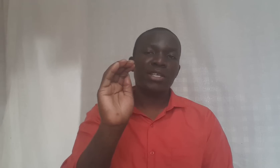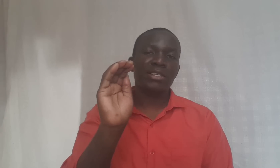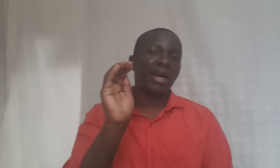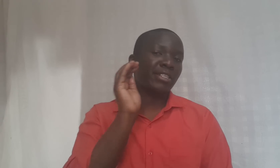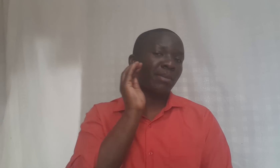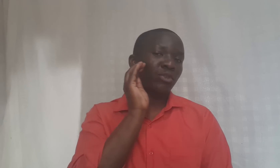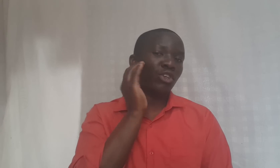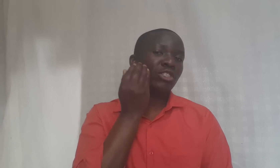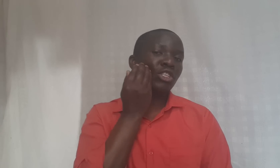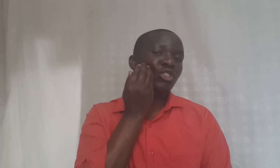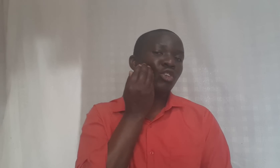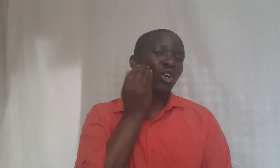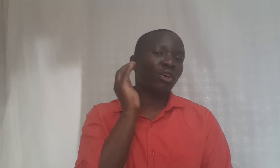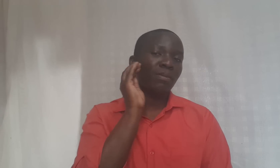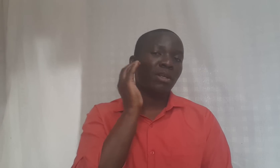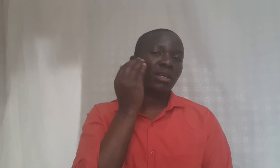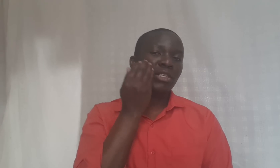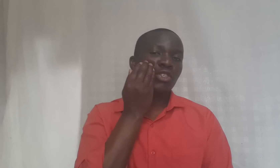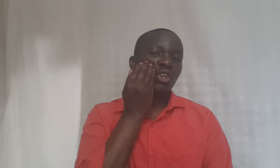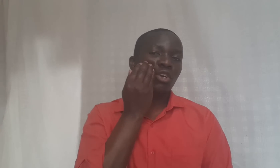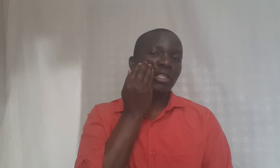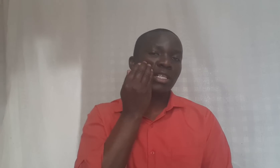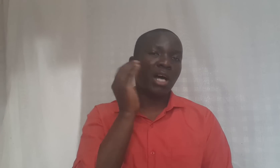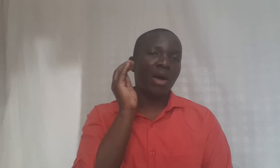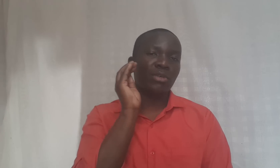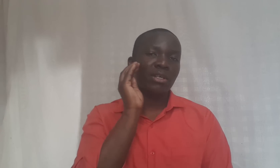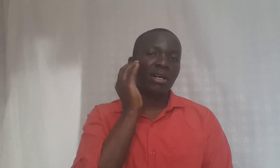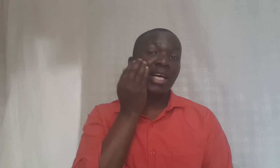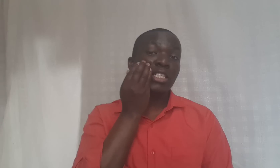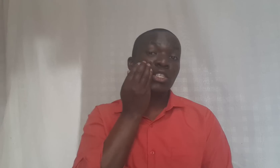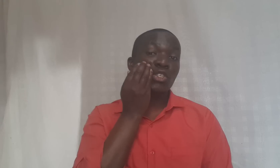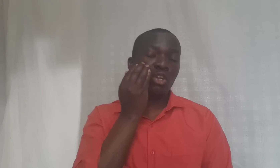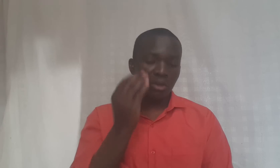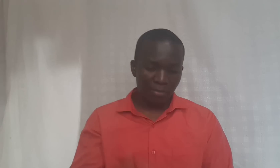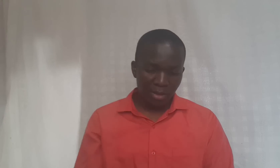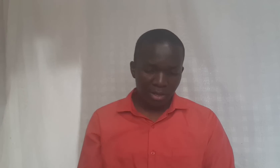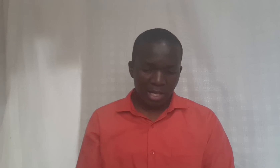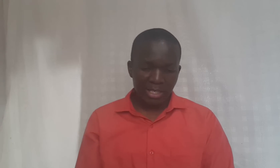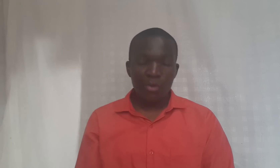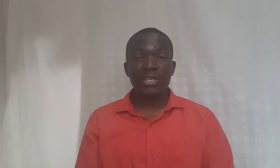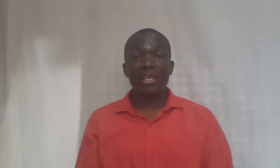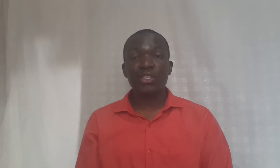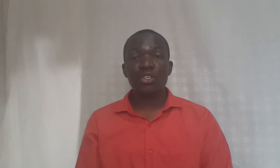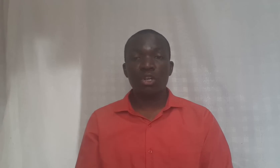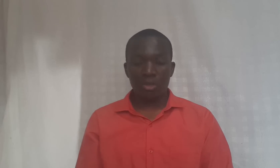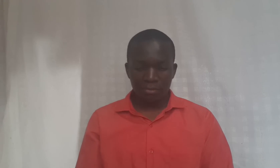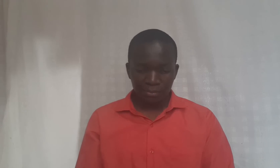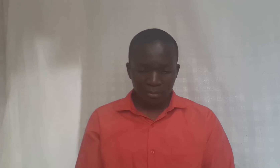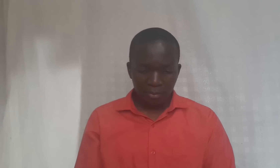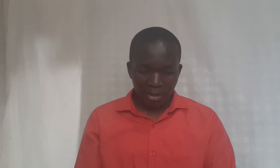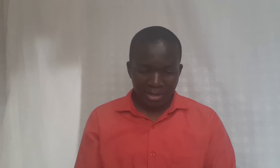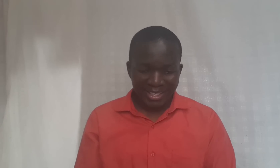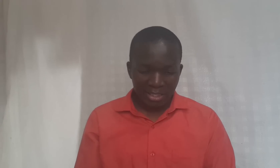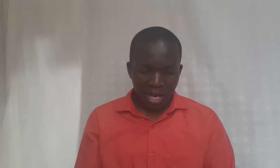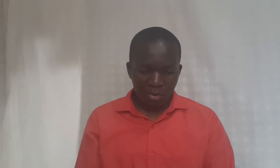this hand shape. So this Isiolo, Isiolo as a town, that's Isiolo. That's how we sign Isiolo. The next town